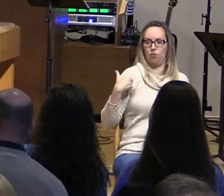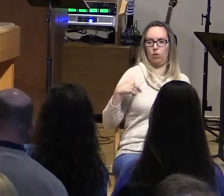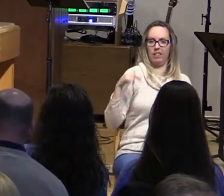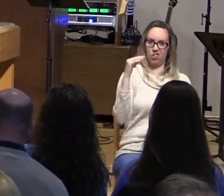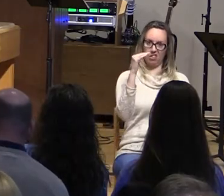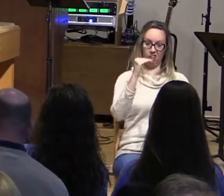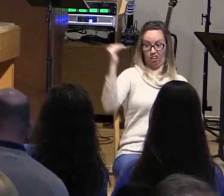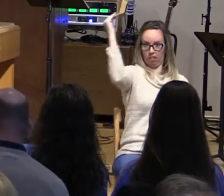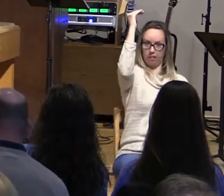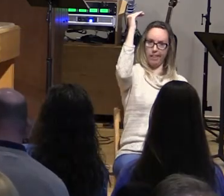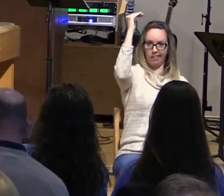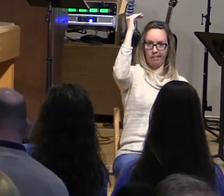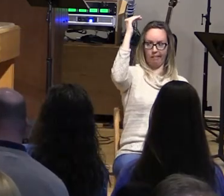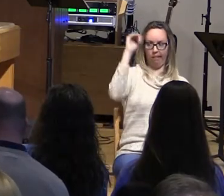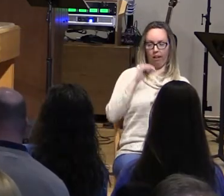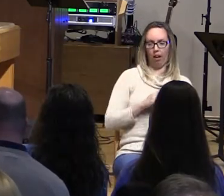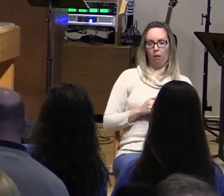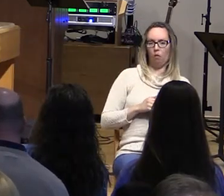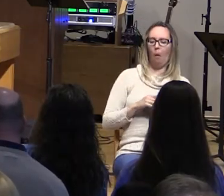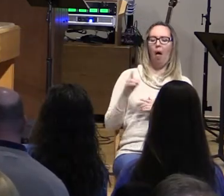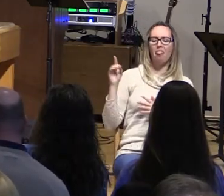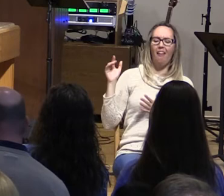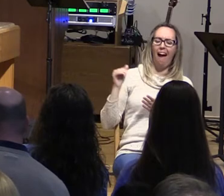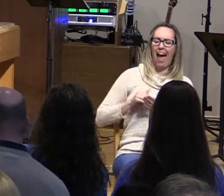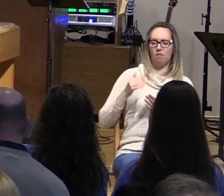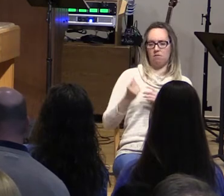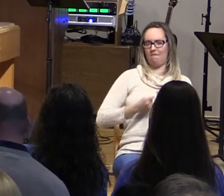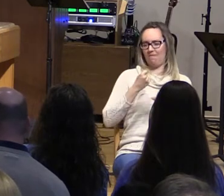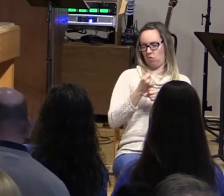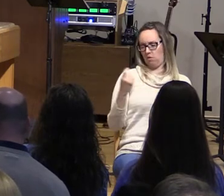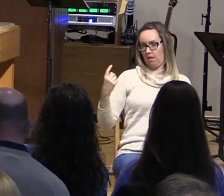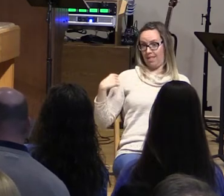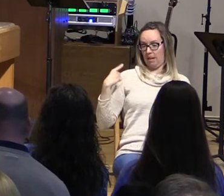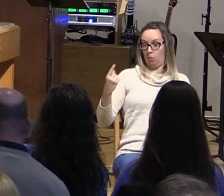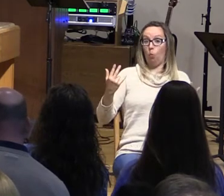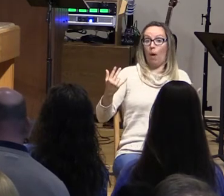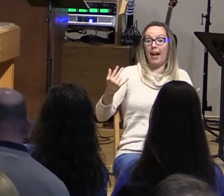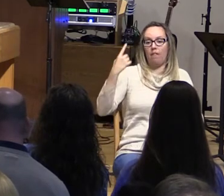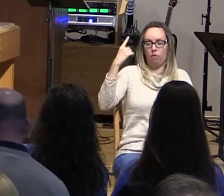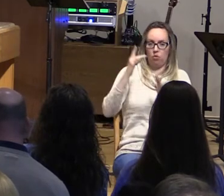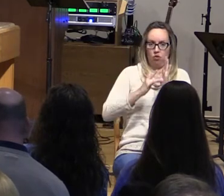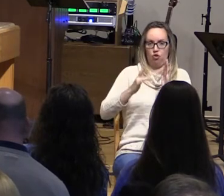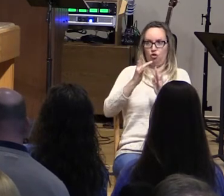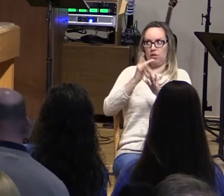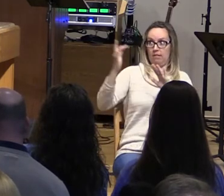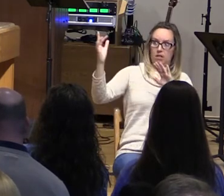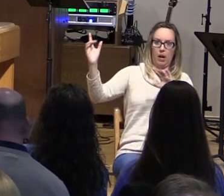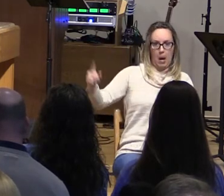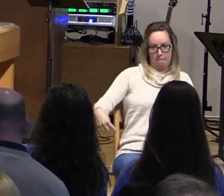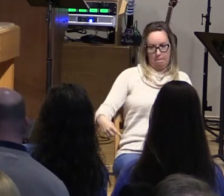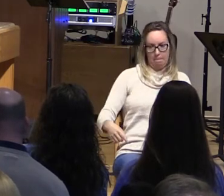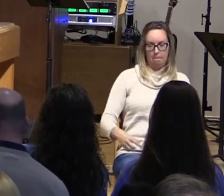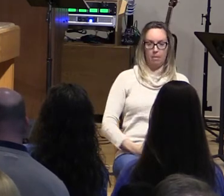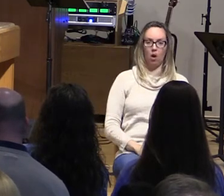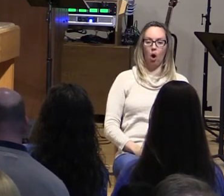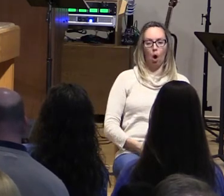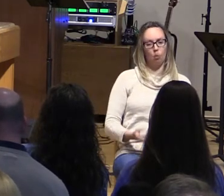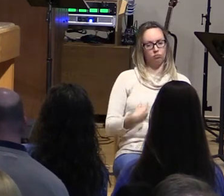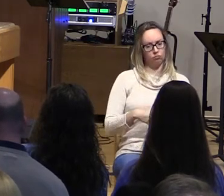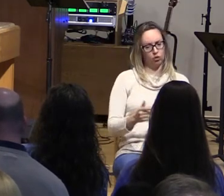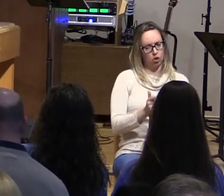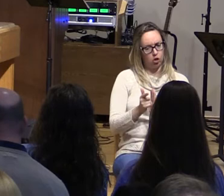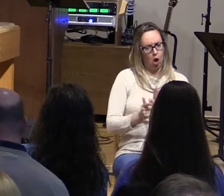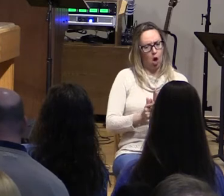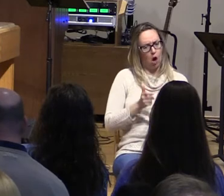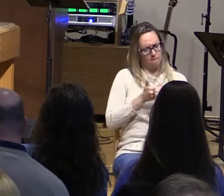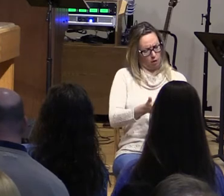for thousands of years, they've been waiting on the Messiah. They are the ones who were following the law, or